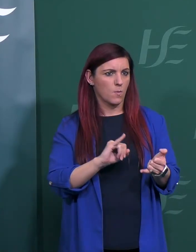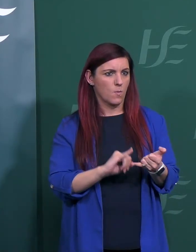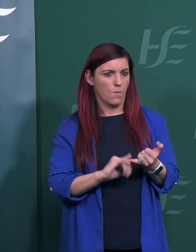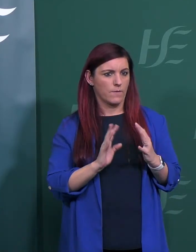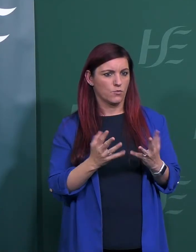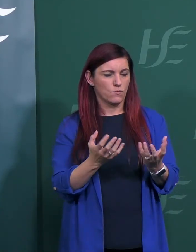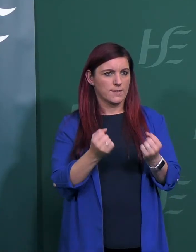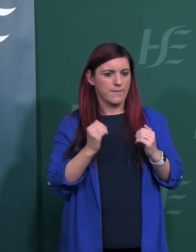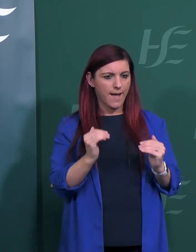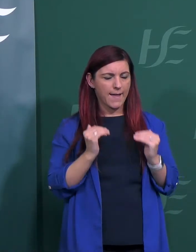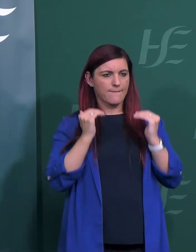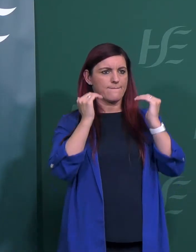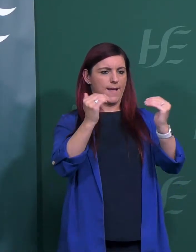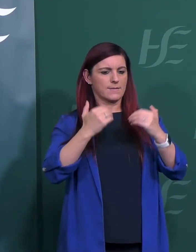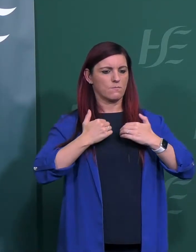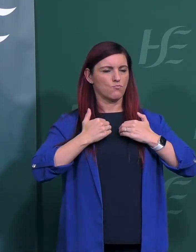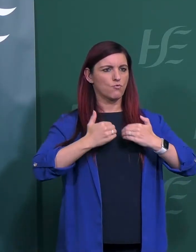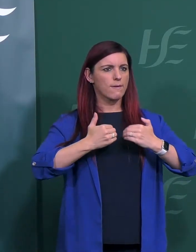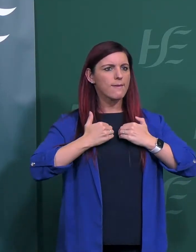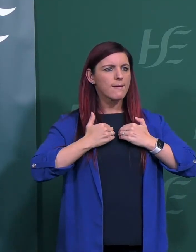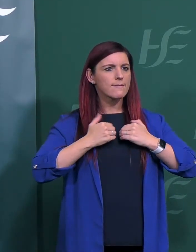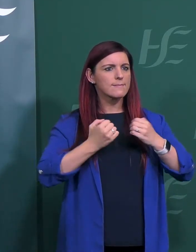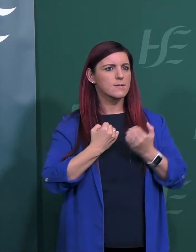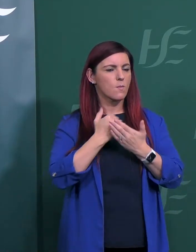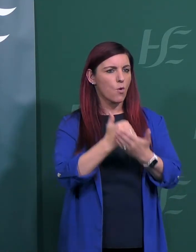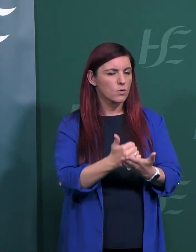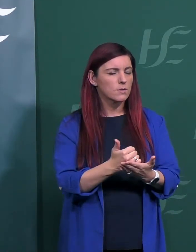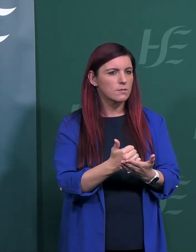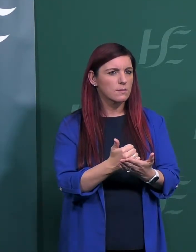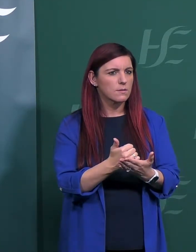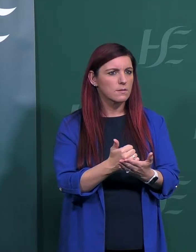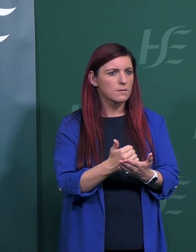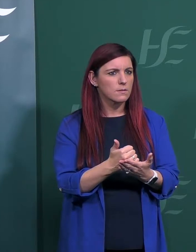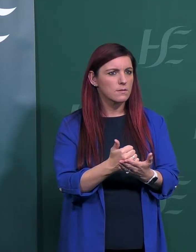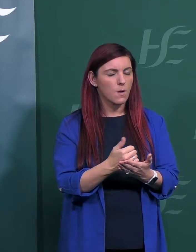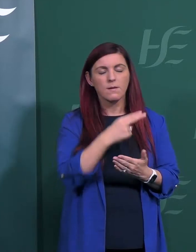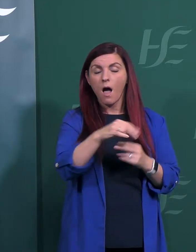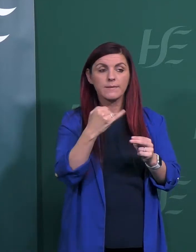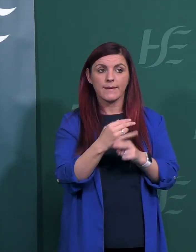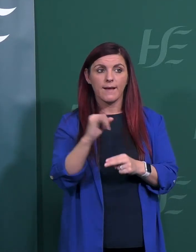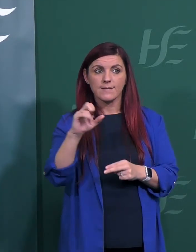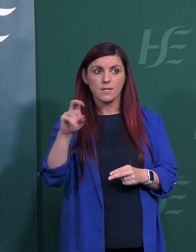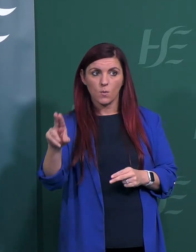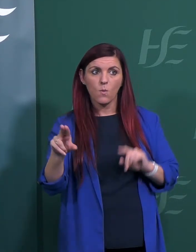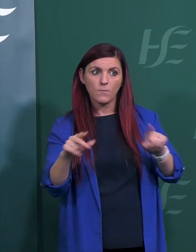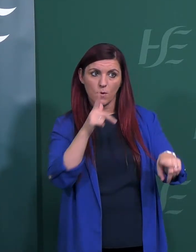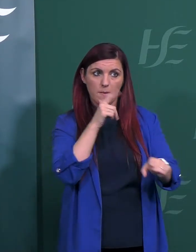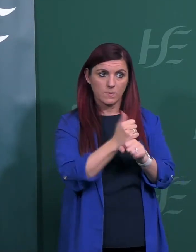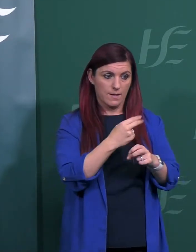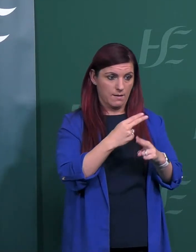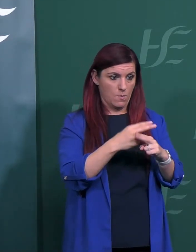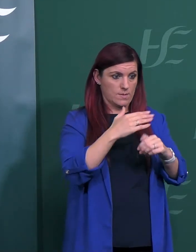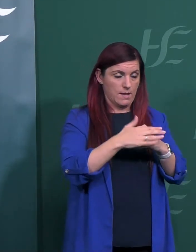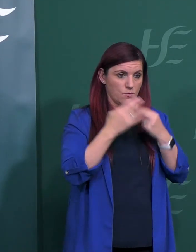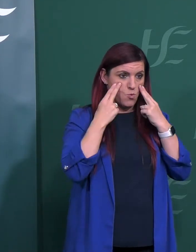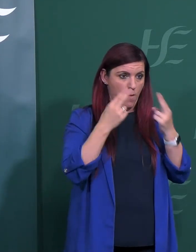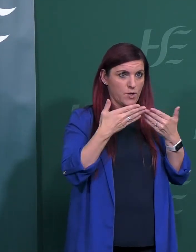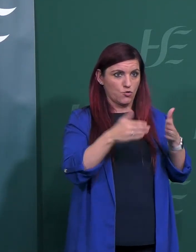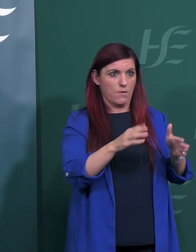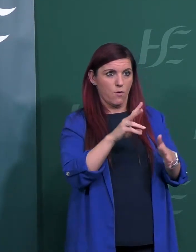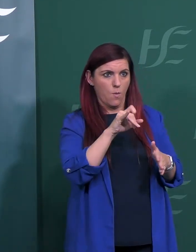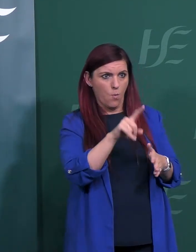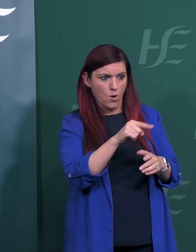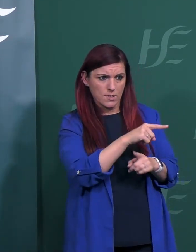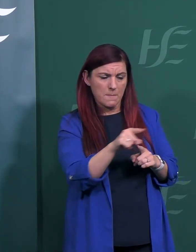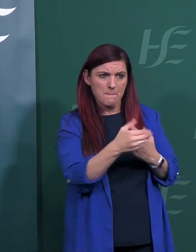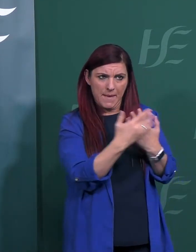receiving advanced respiratory support. So respiratory support outside of an ICU. Many of those were, quite sick,